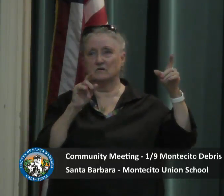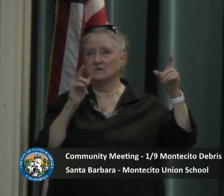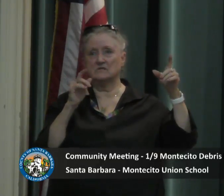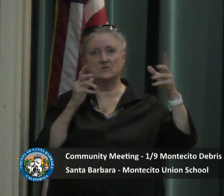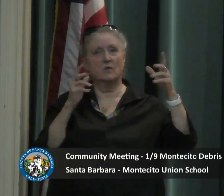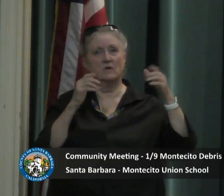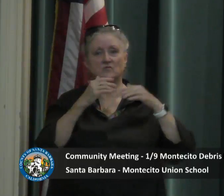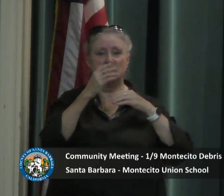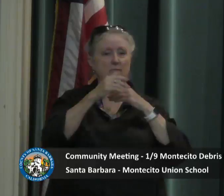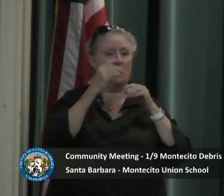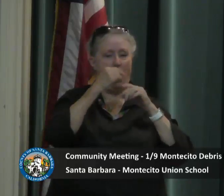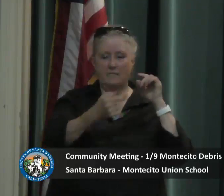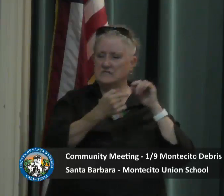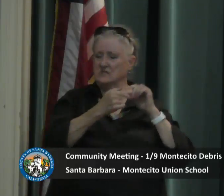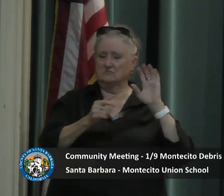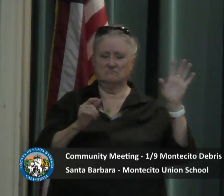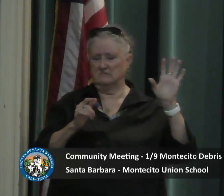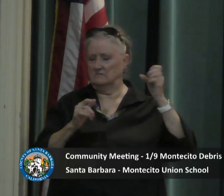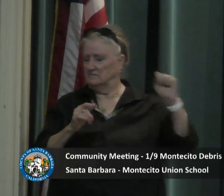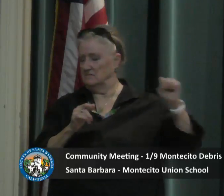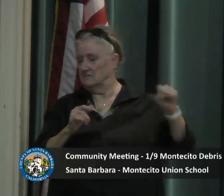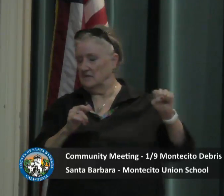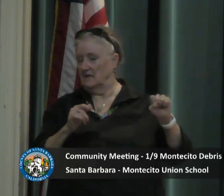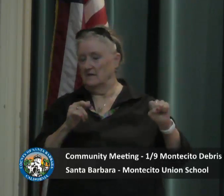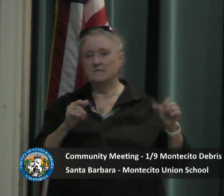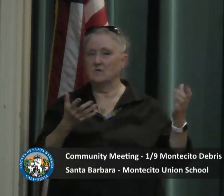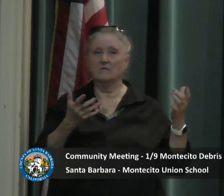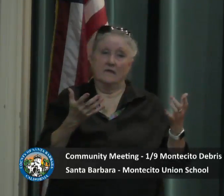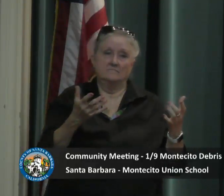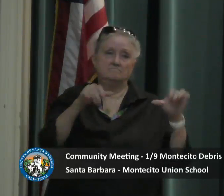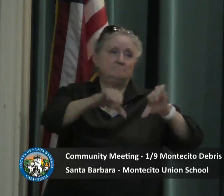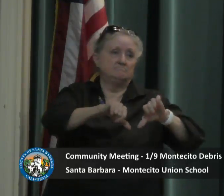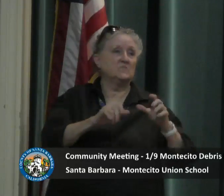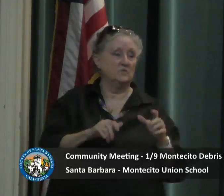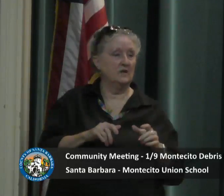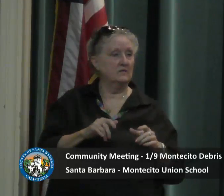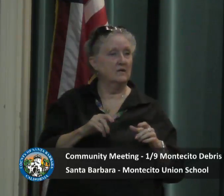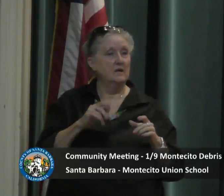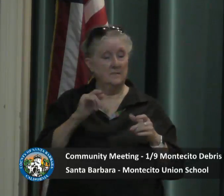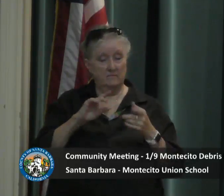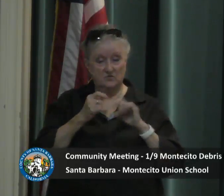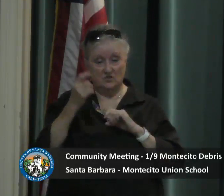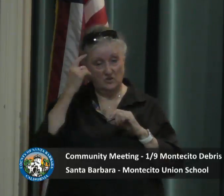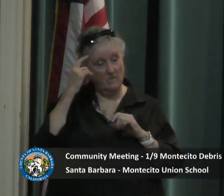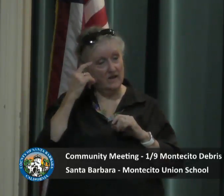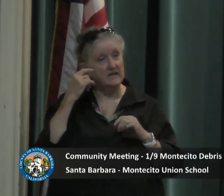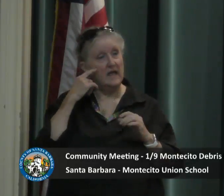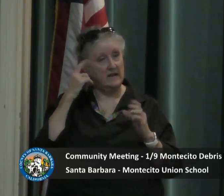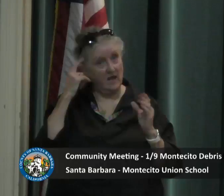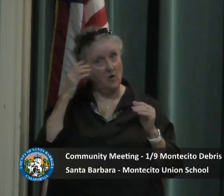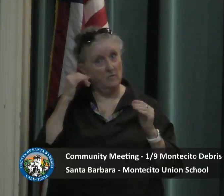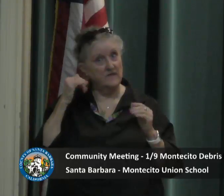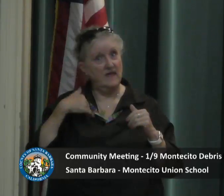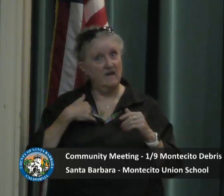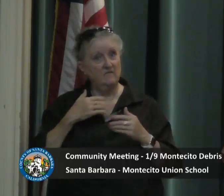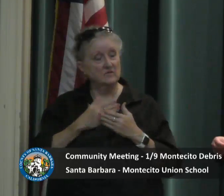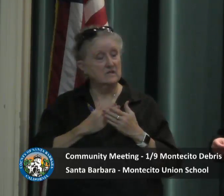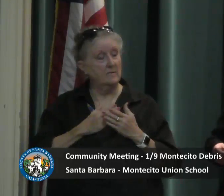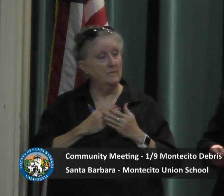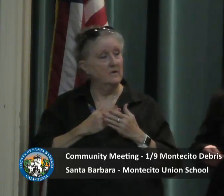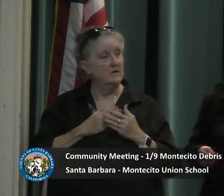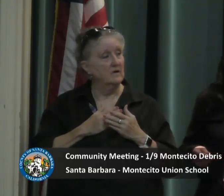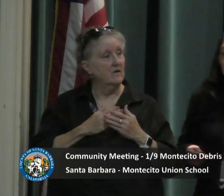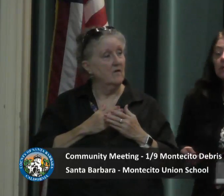much neighborhood opposition caused them to be turned down. If people have changed their mind, and I hope they have in some of these